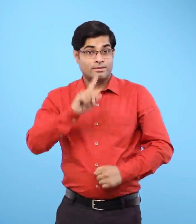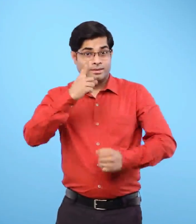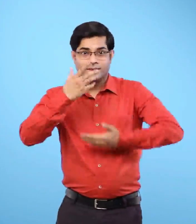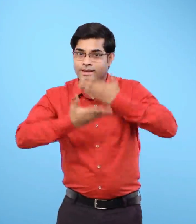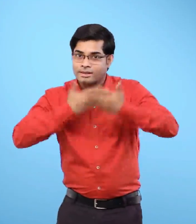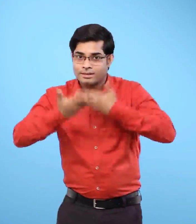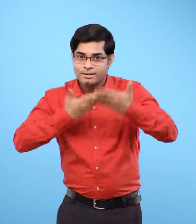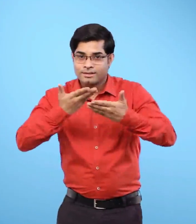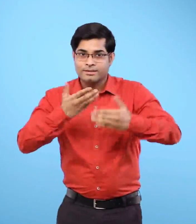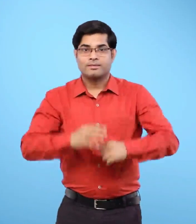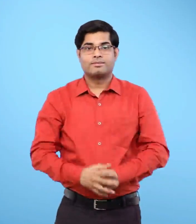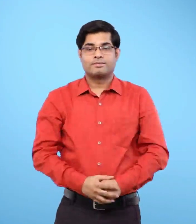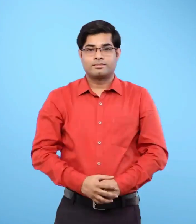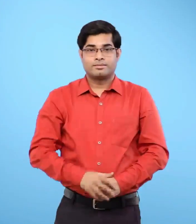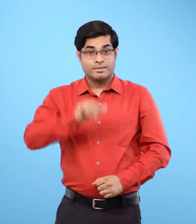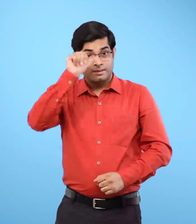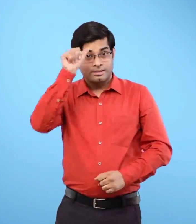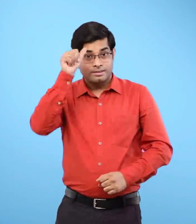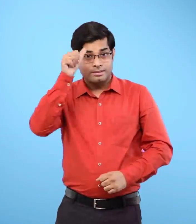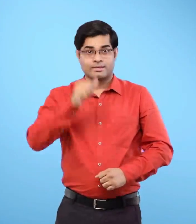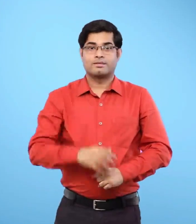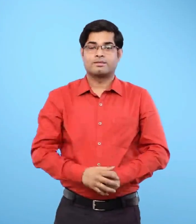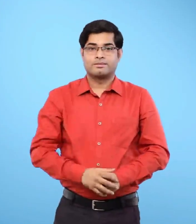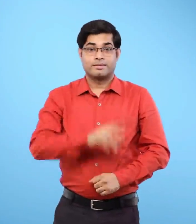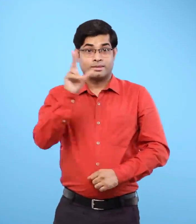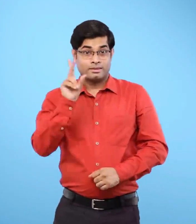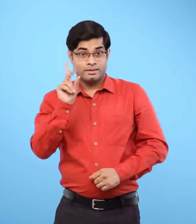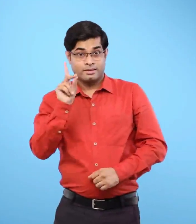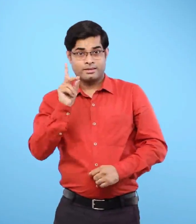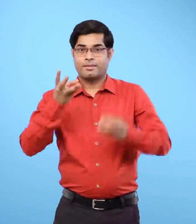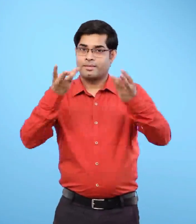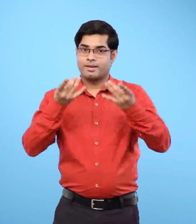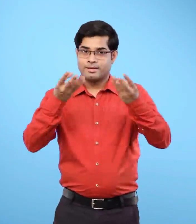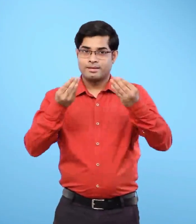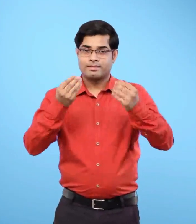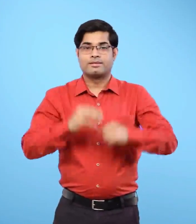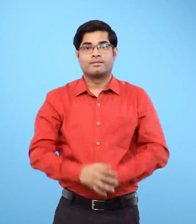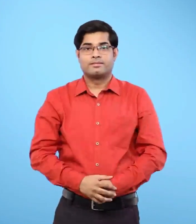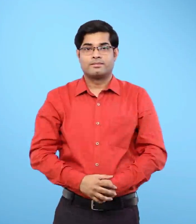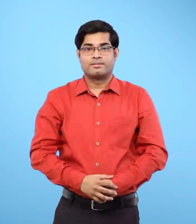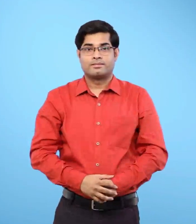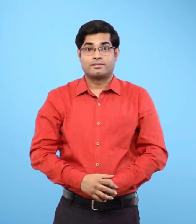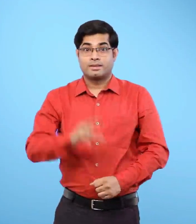Period 1, Hindi. Period 2, Maths. Period